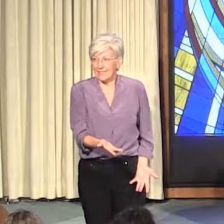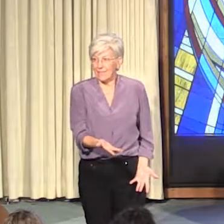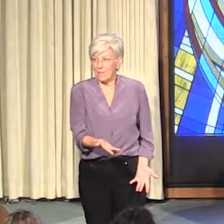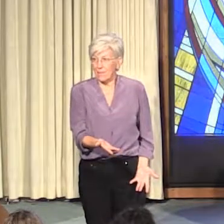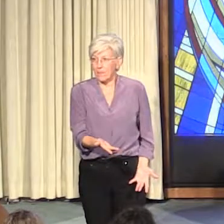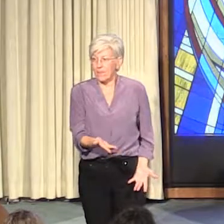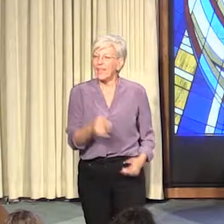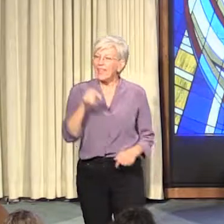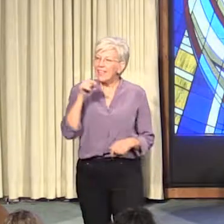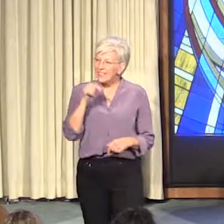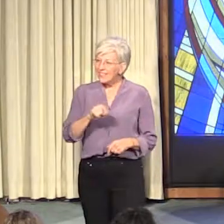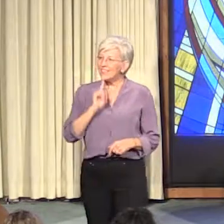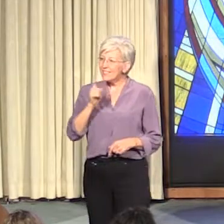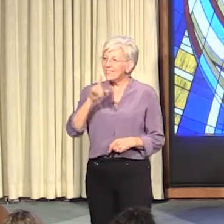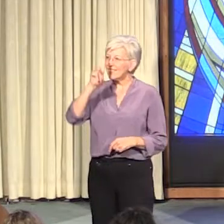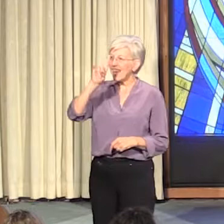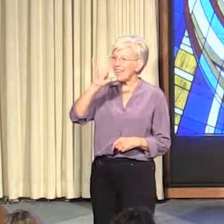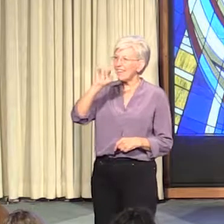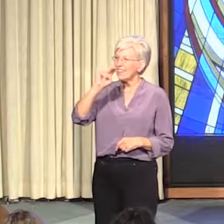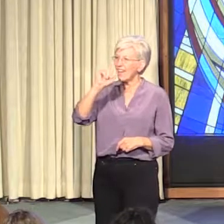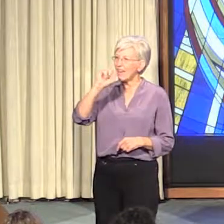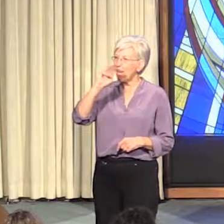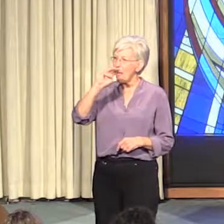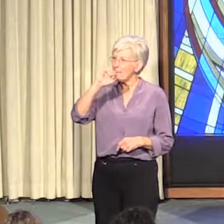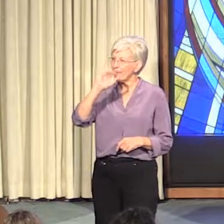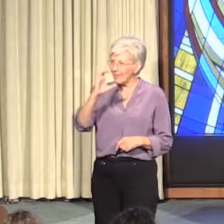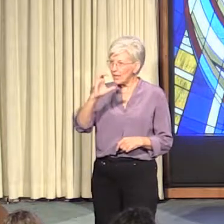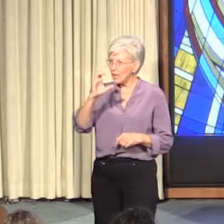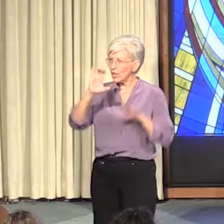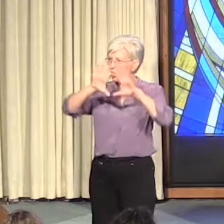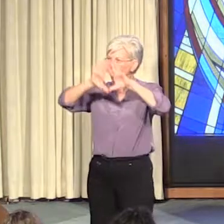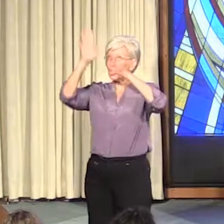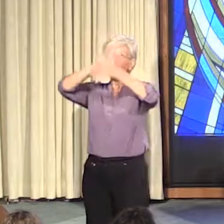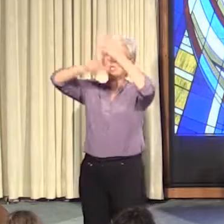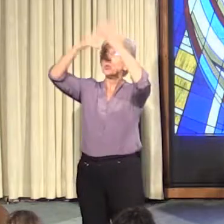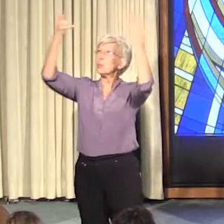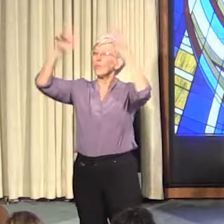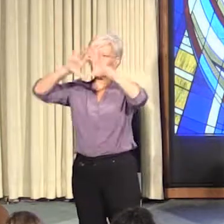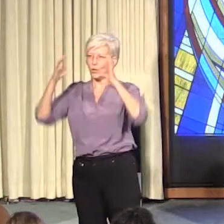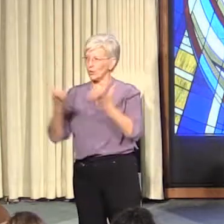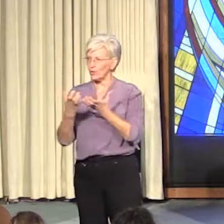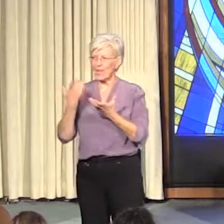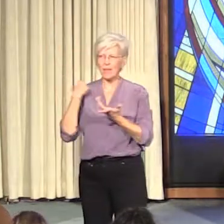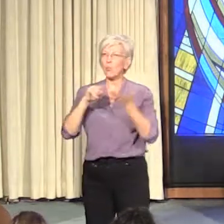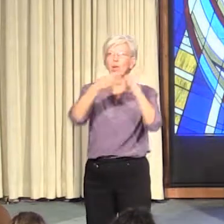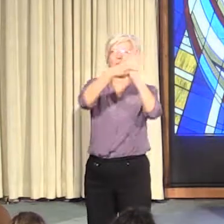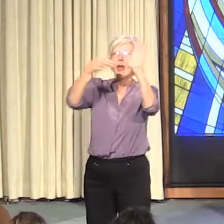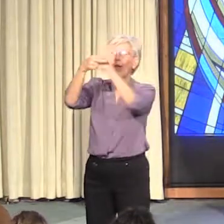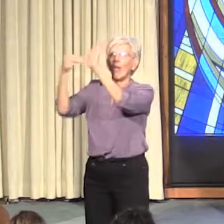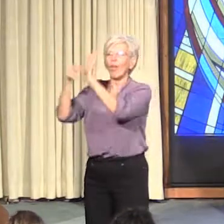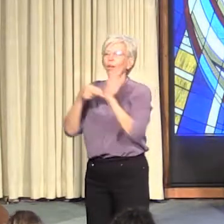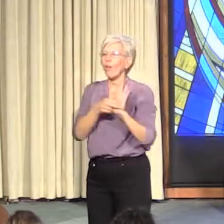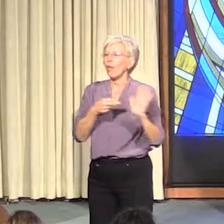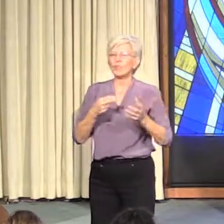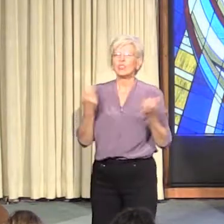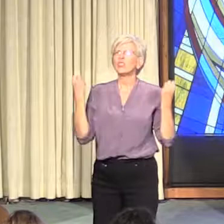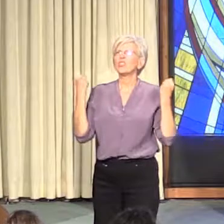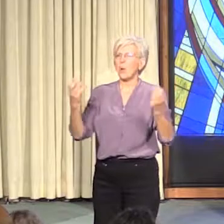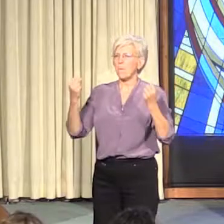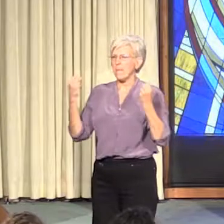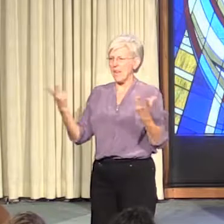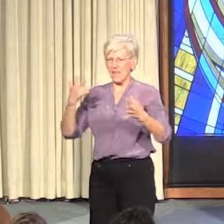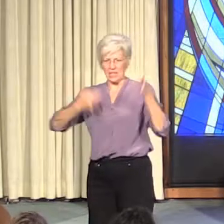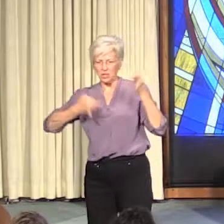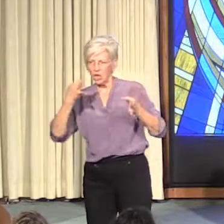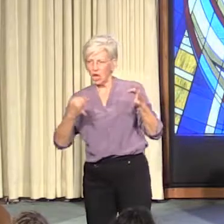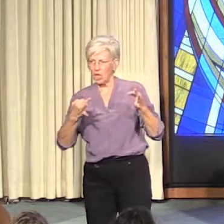This is a dynamic universe, and we apply labels to so many things, we judge so many things. We look